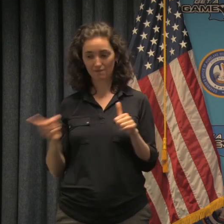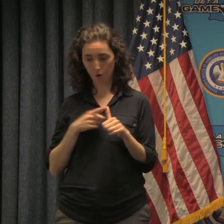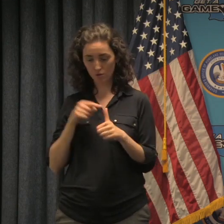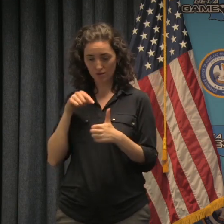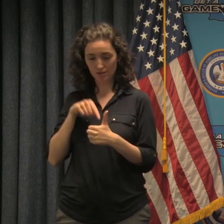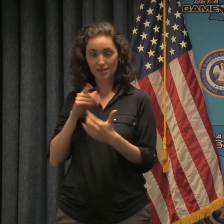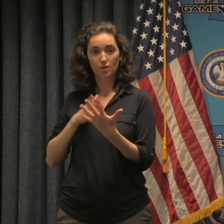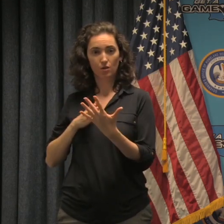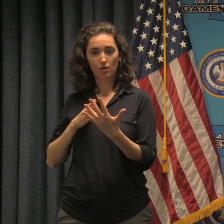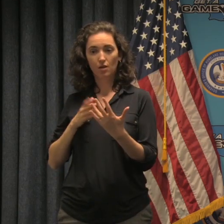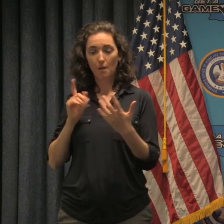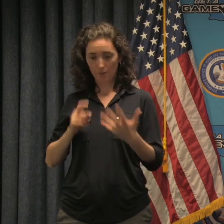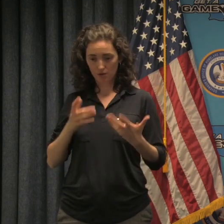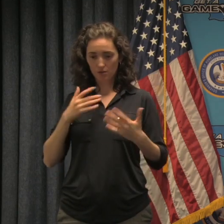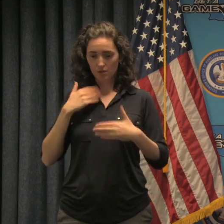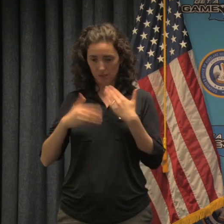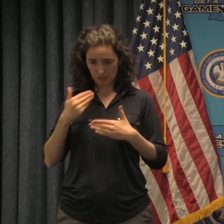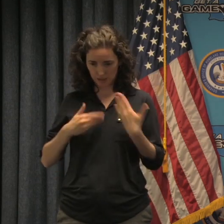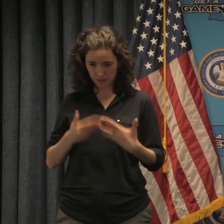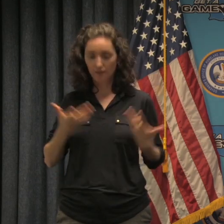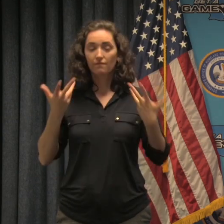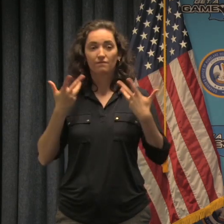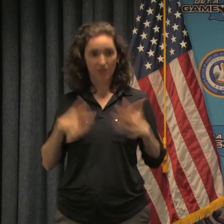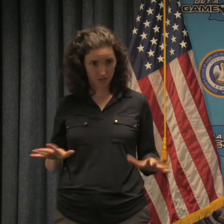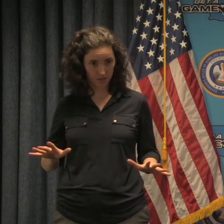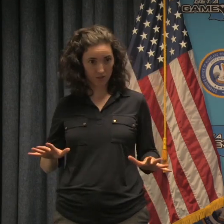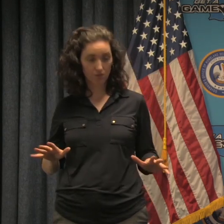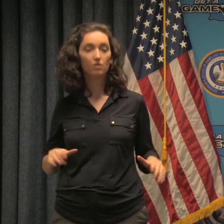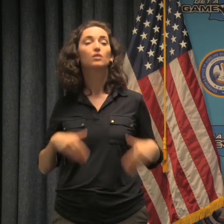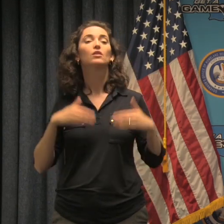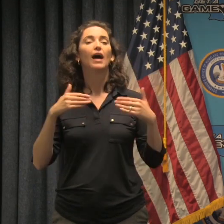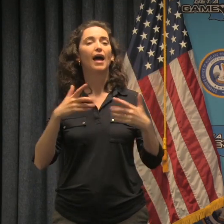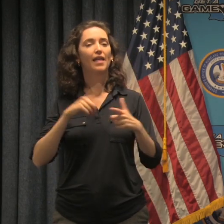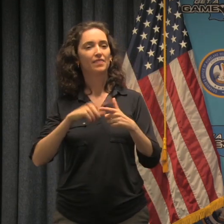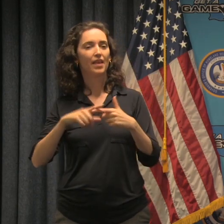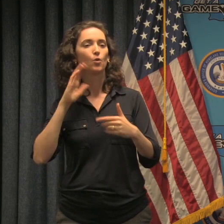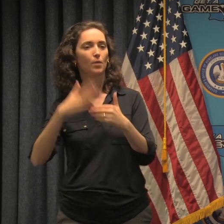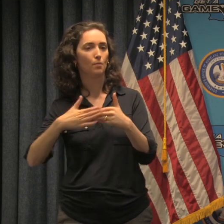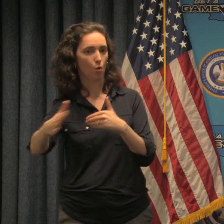going to be leaning forward, and we're consulting with people in the private sector